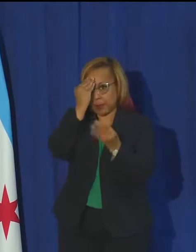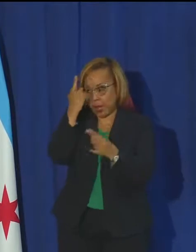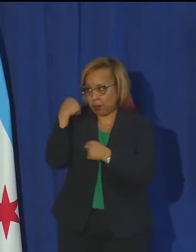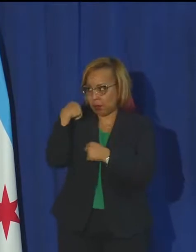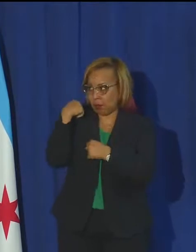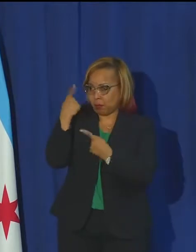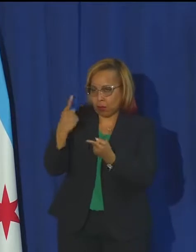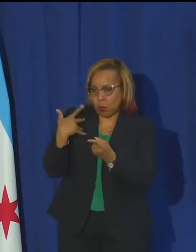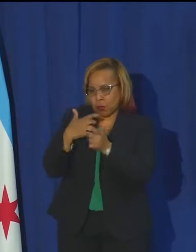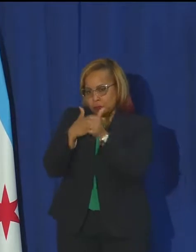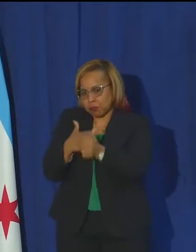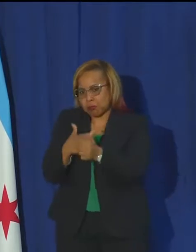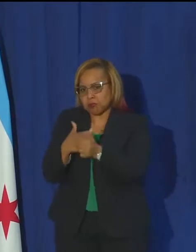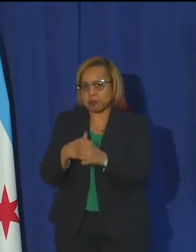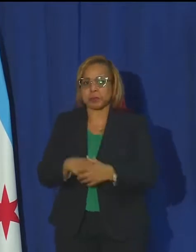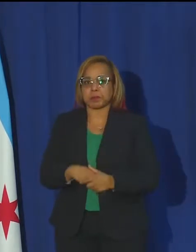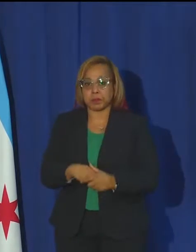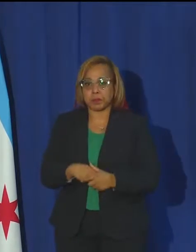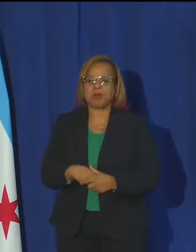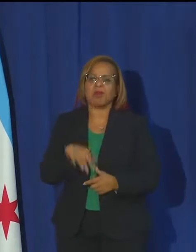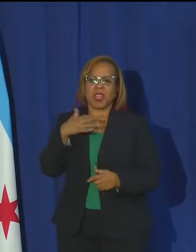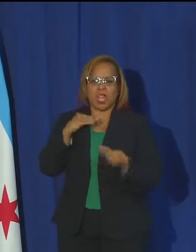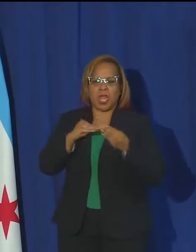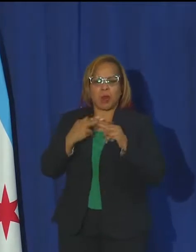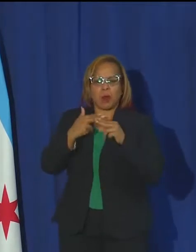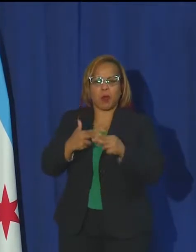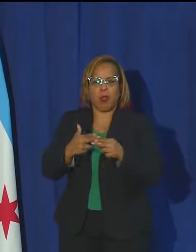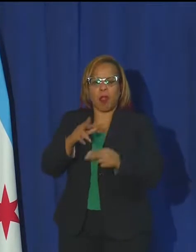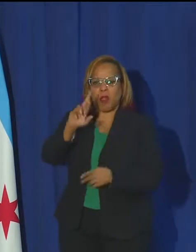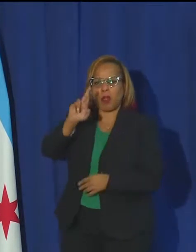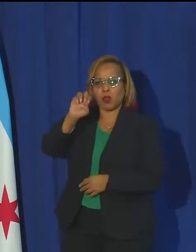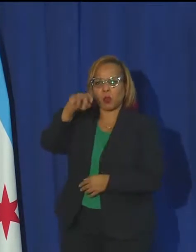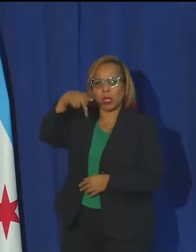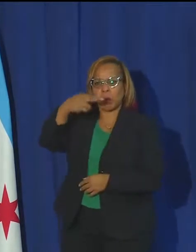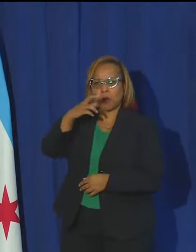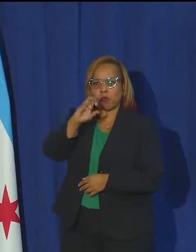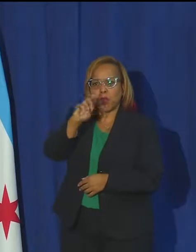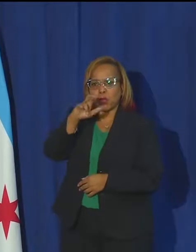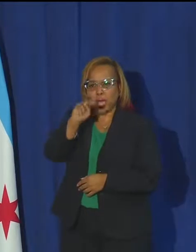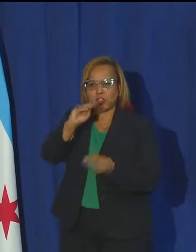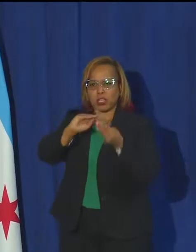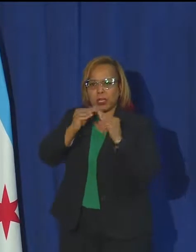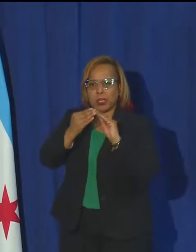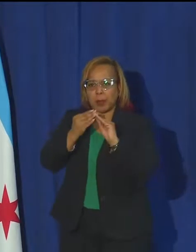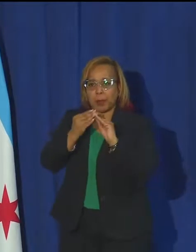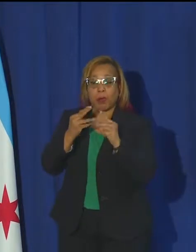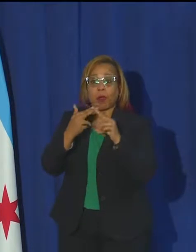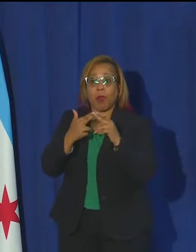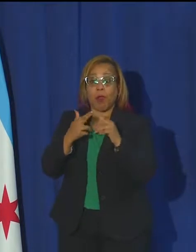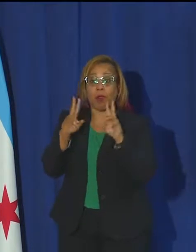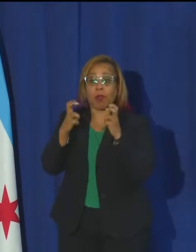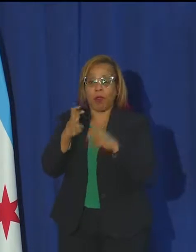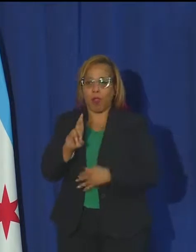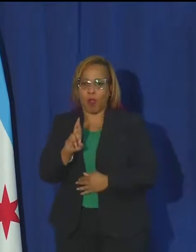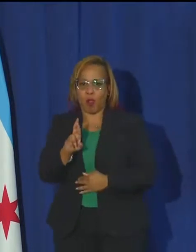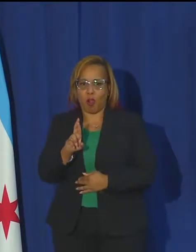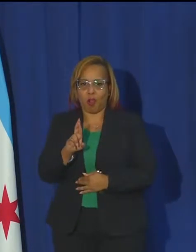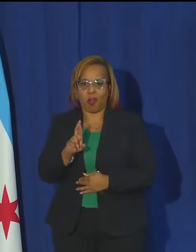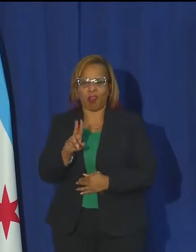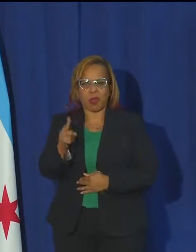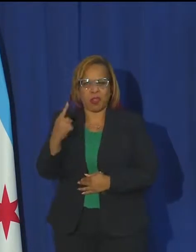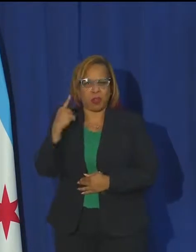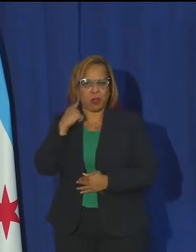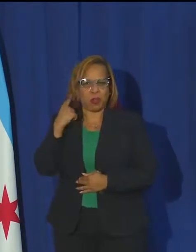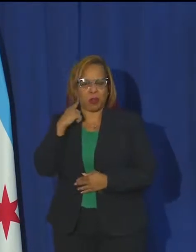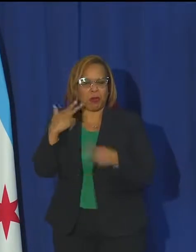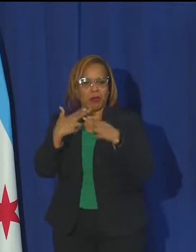that we've been following all along. So there's a number called the reproduction number, also known as R. You might have heard